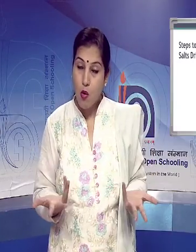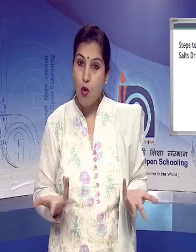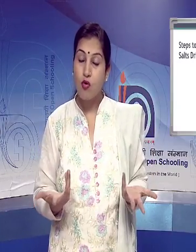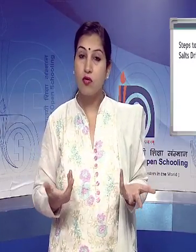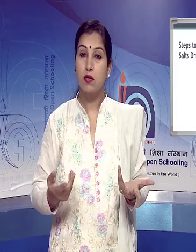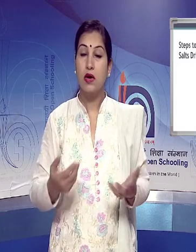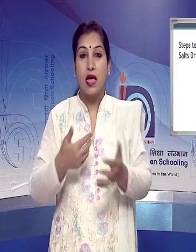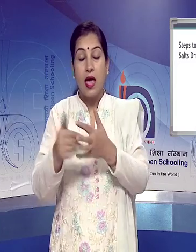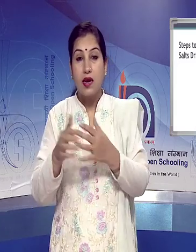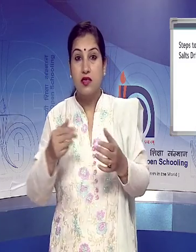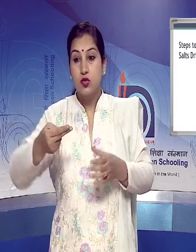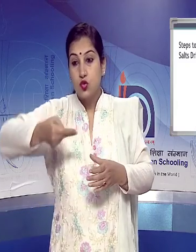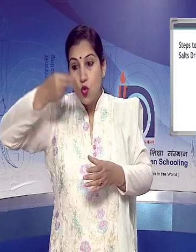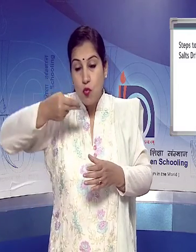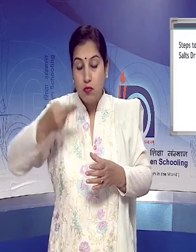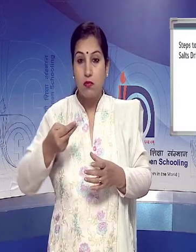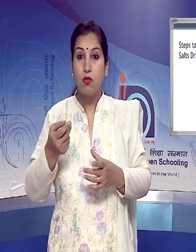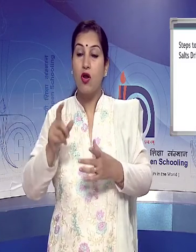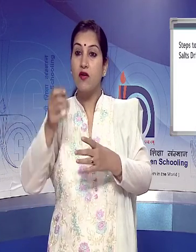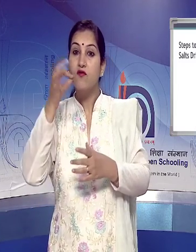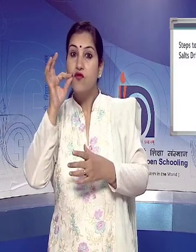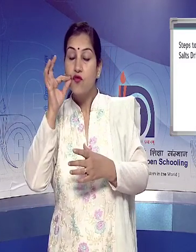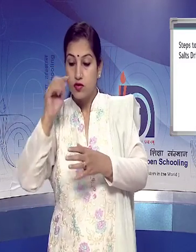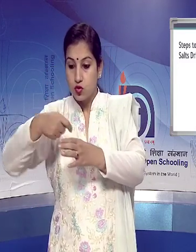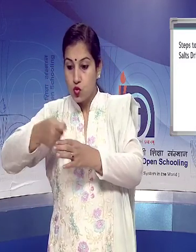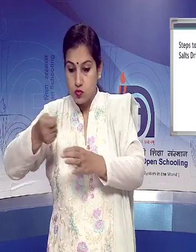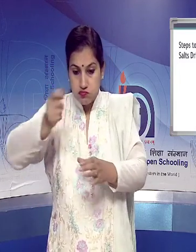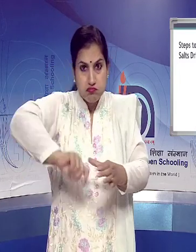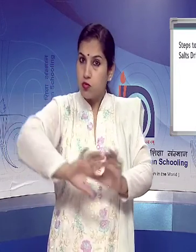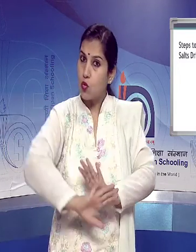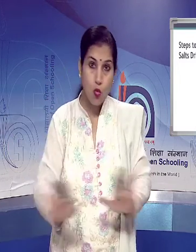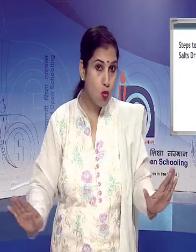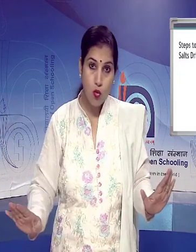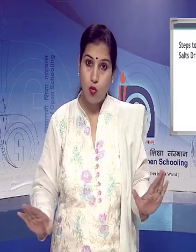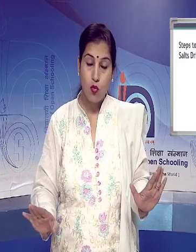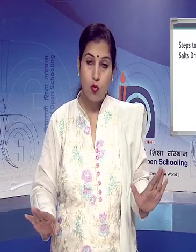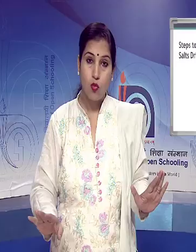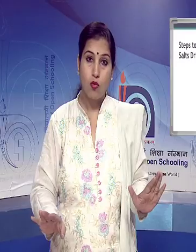liquid, juice, or milk, or soup,